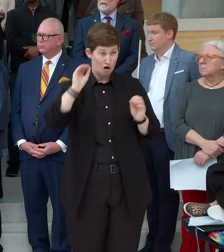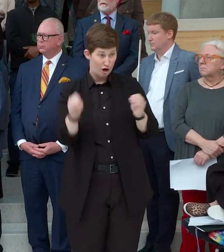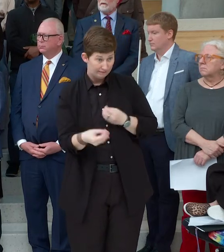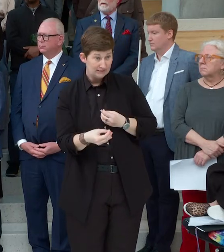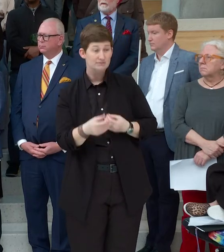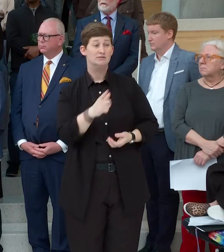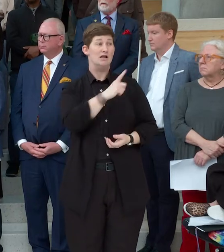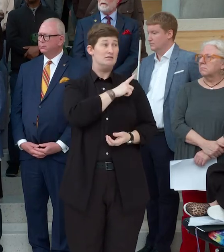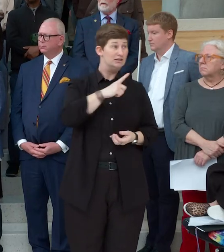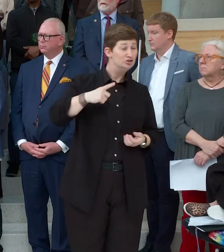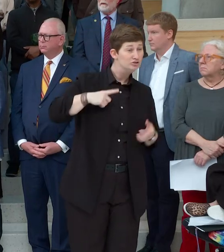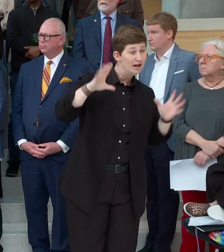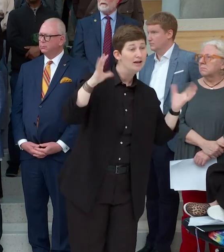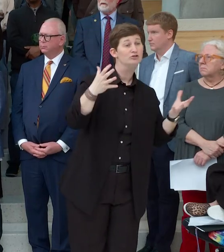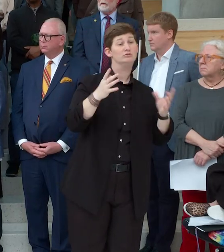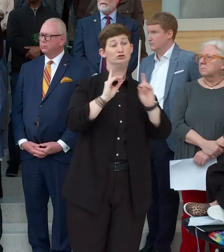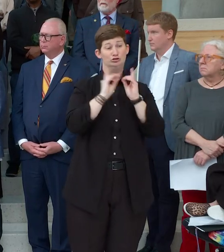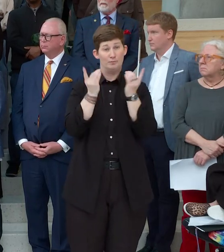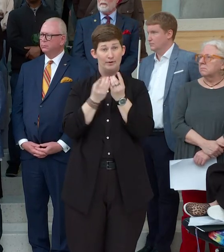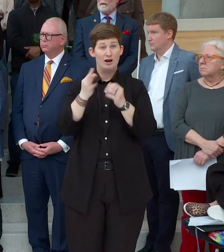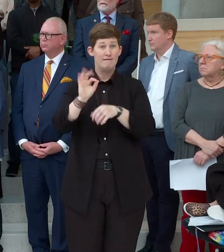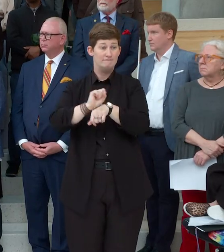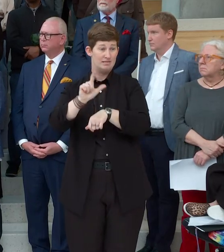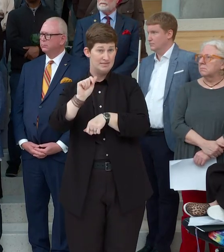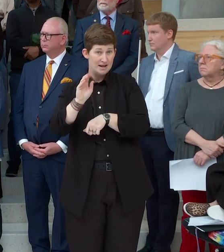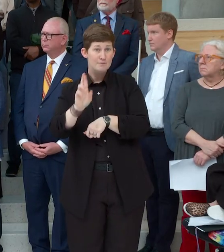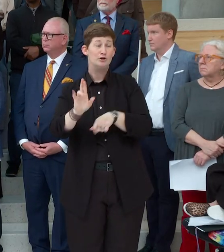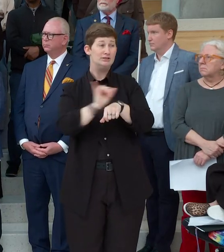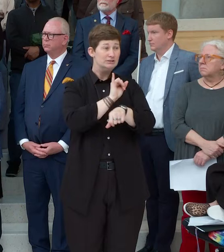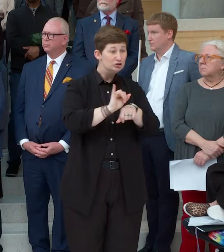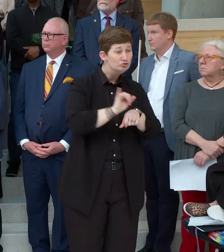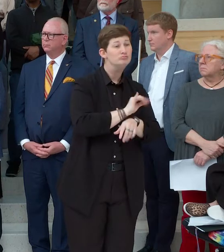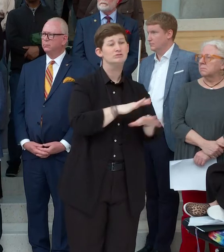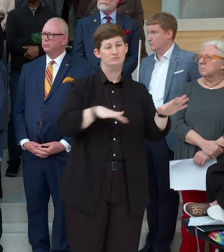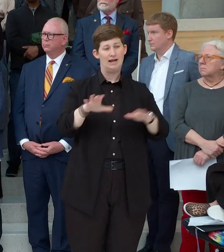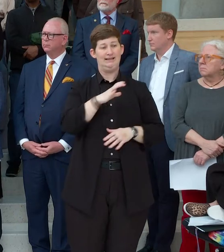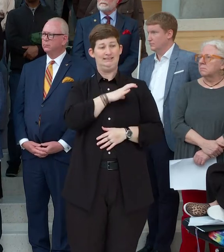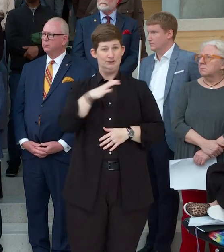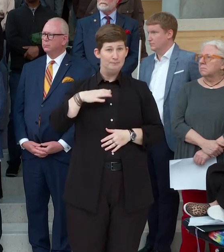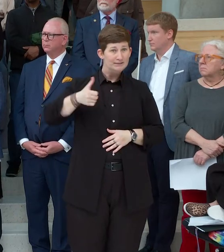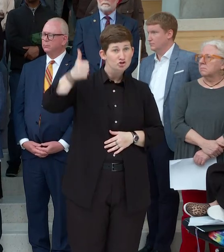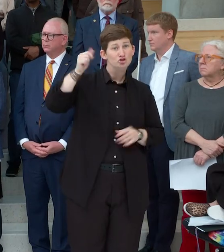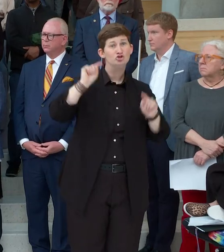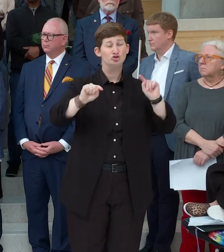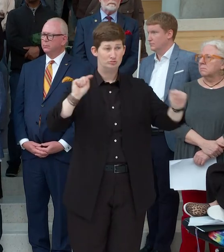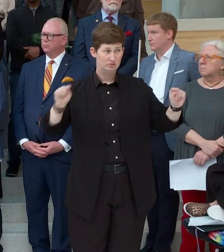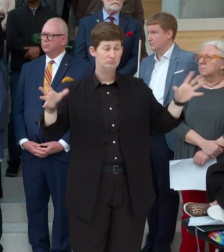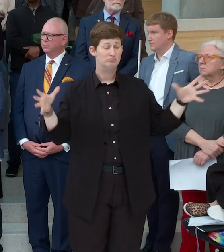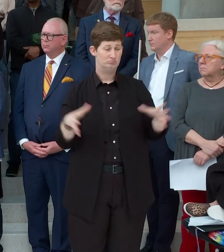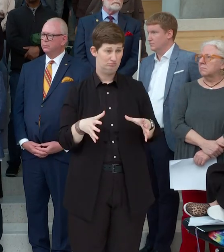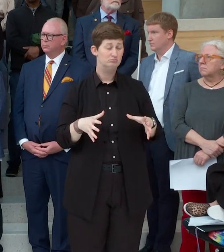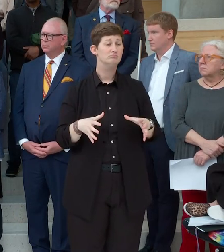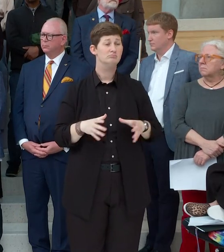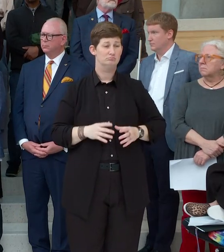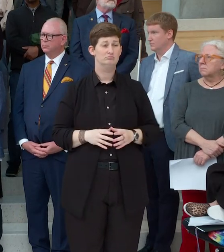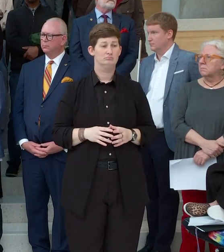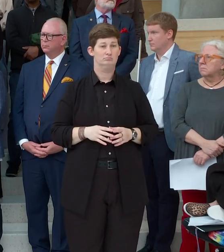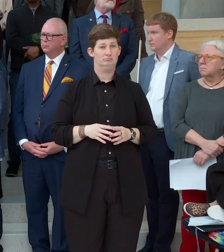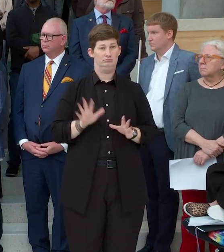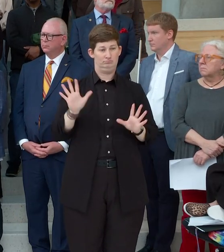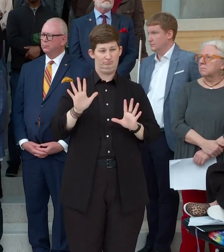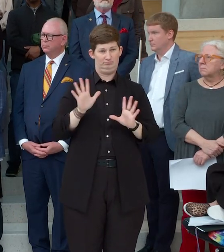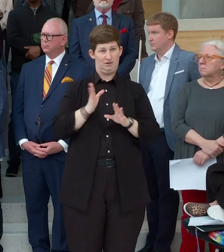the Department of Labor and Industry, and specifically Commissioner Blissenbach. And the main point that rings